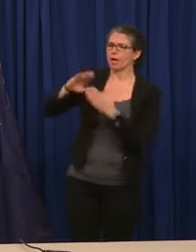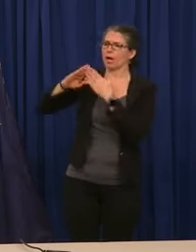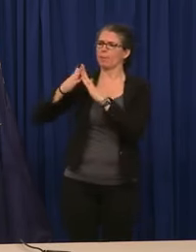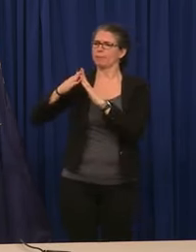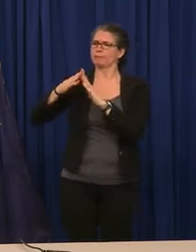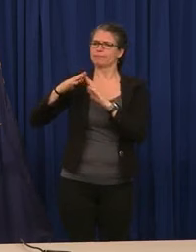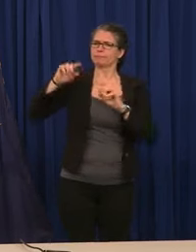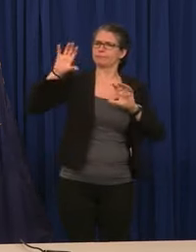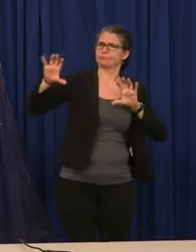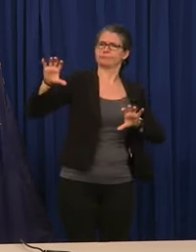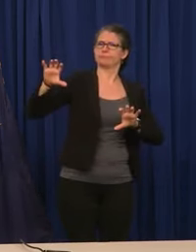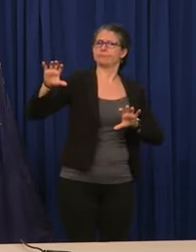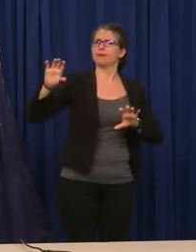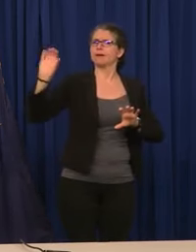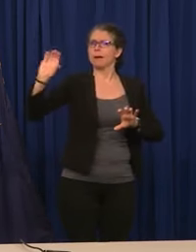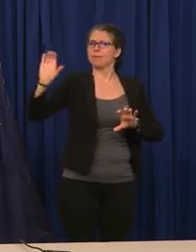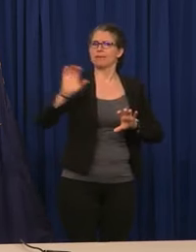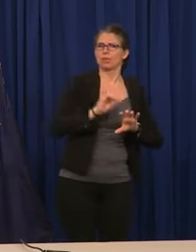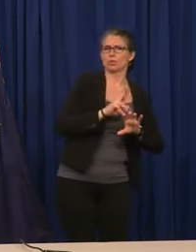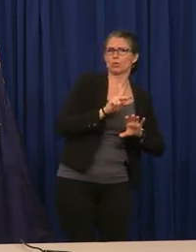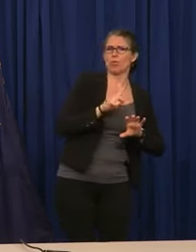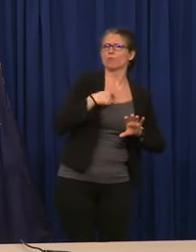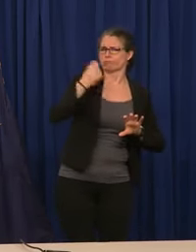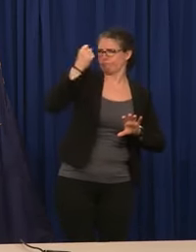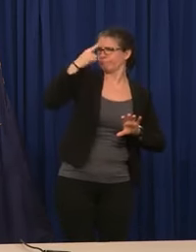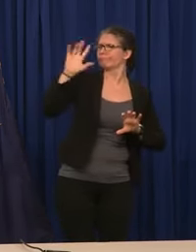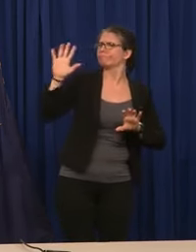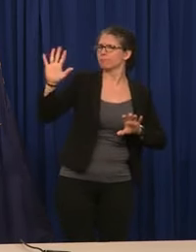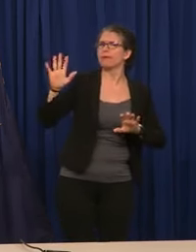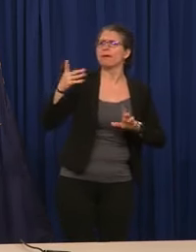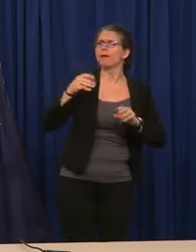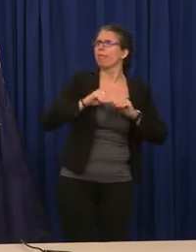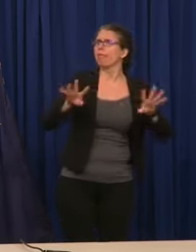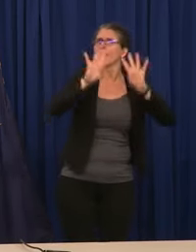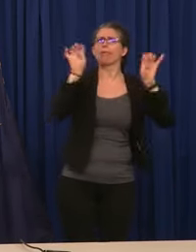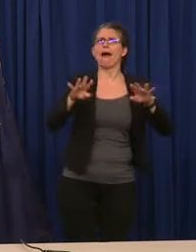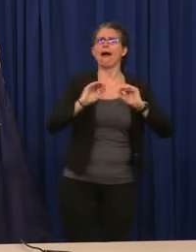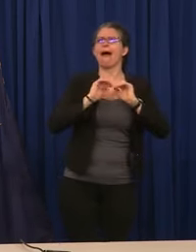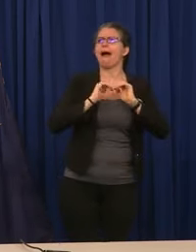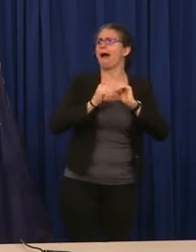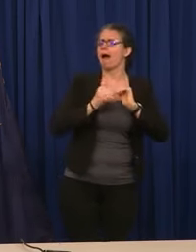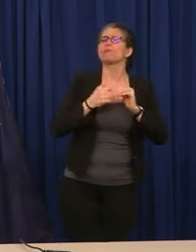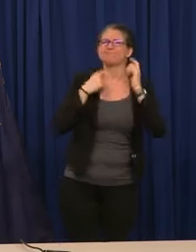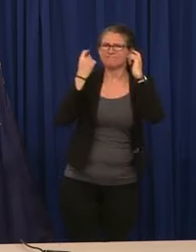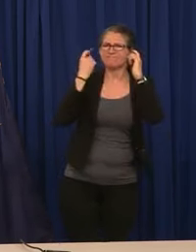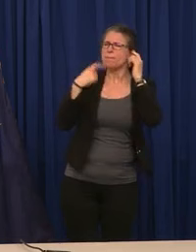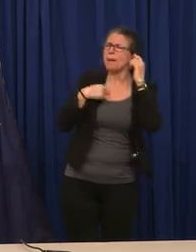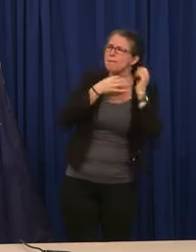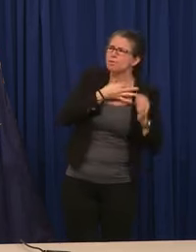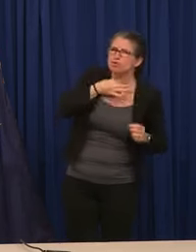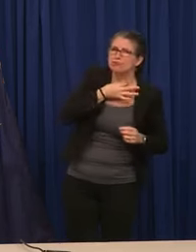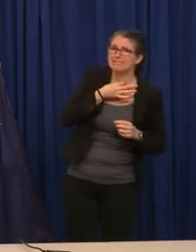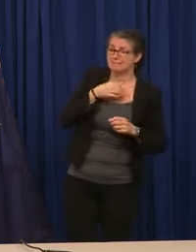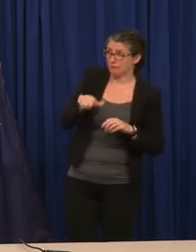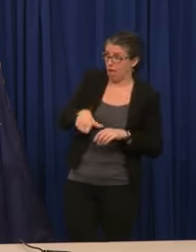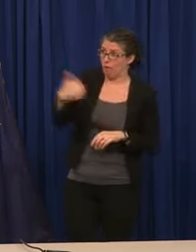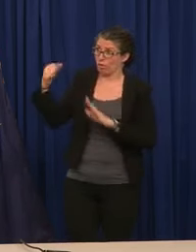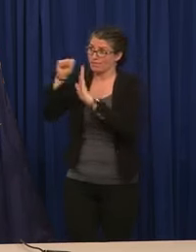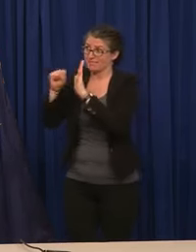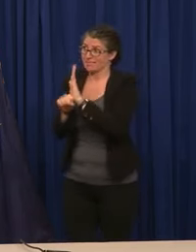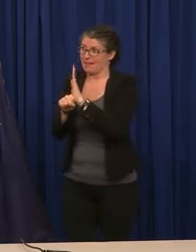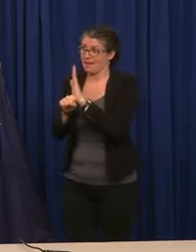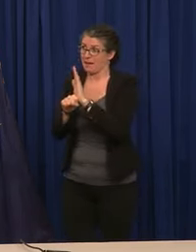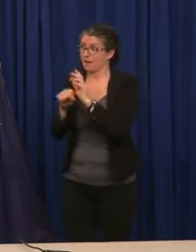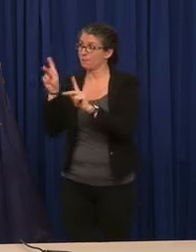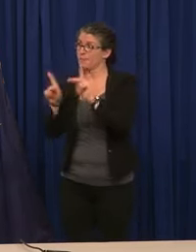any additional data as far as, you know, the other folks? Are they getting it from traveling out of state? Are they getting it from people they know? You know, what kind of breakdown can you give us on